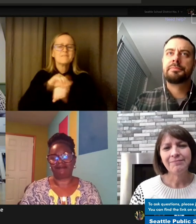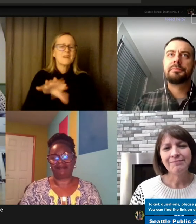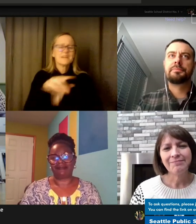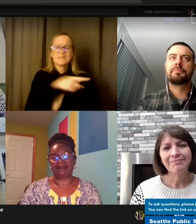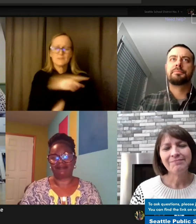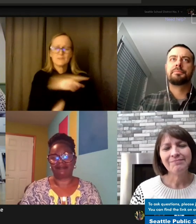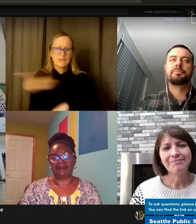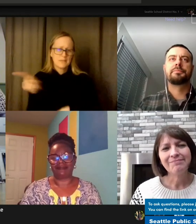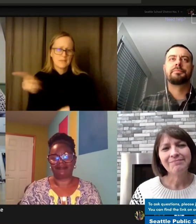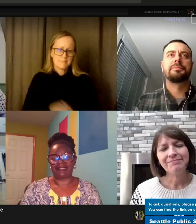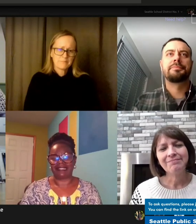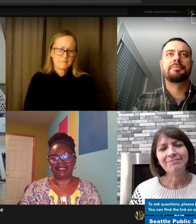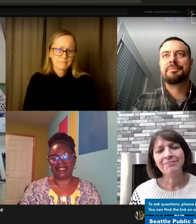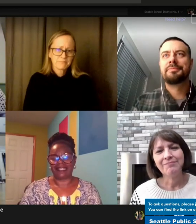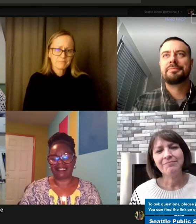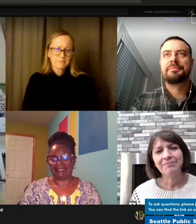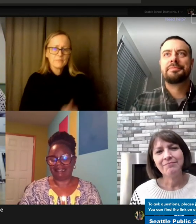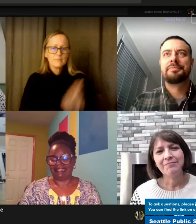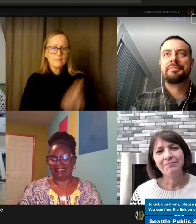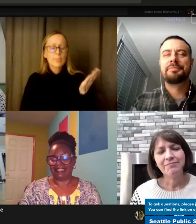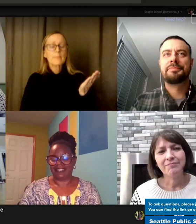I would say that